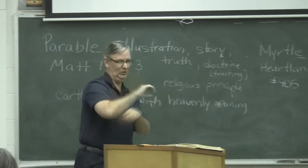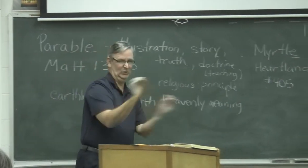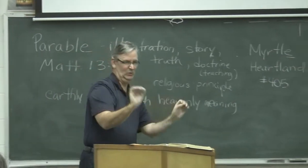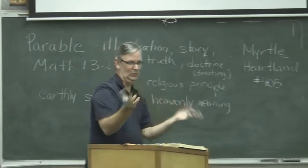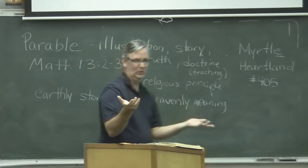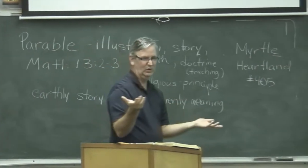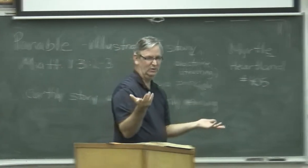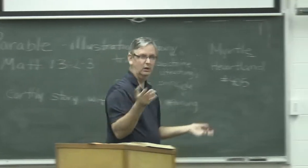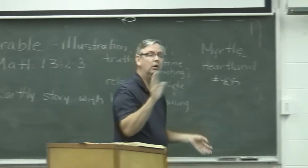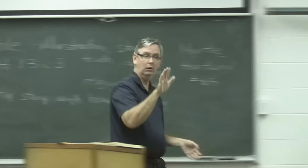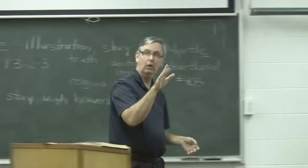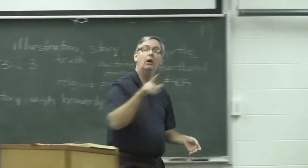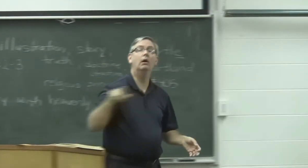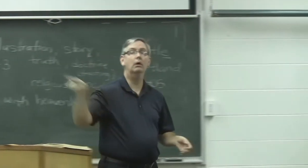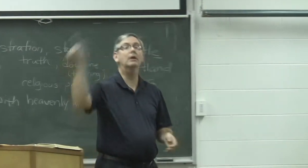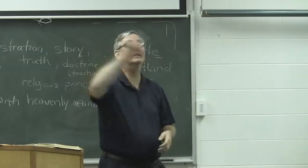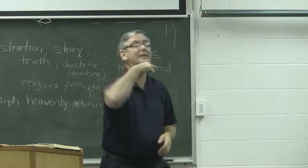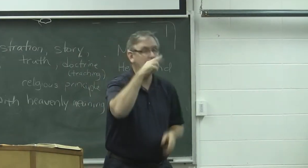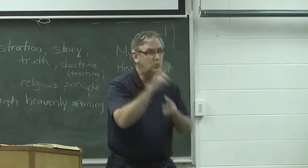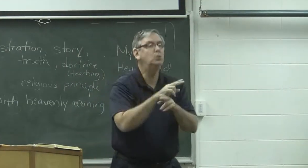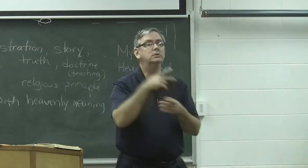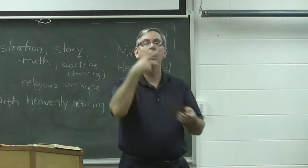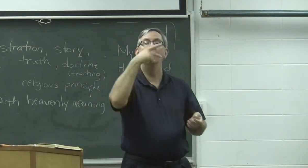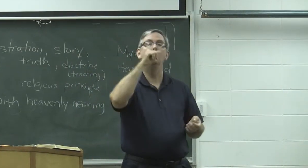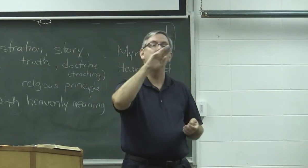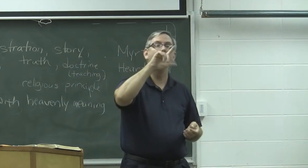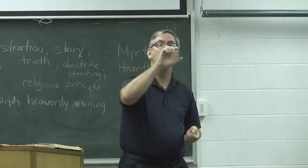See, people don't use that sign today. People don't even use it a lot today.